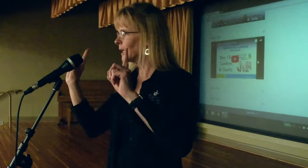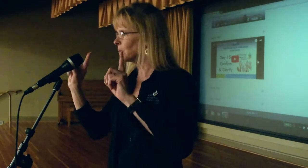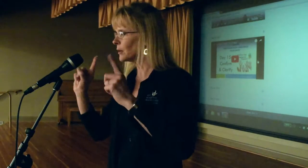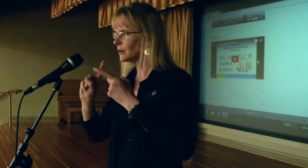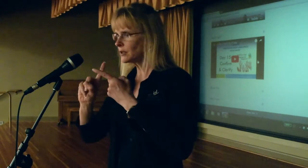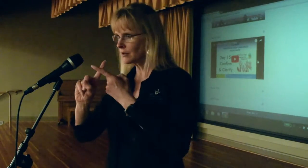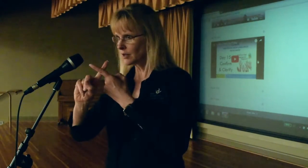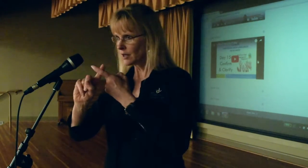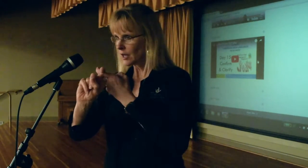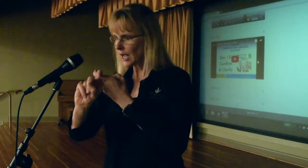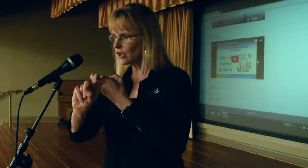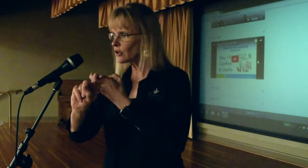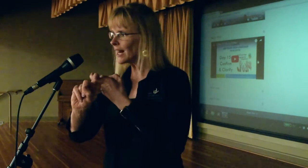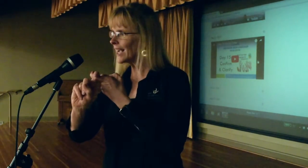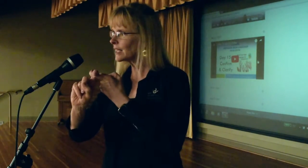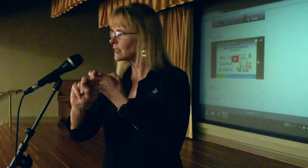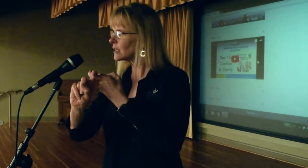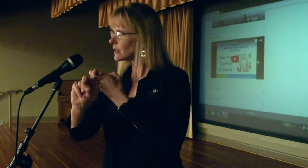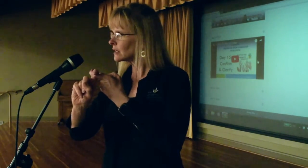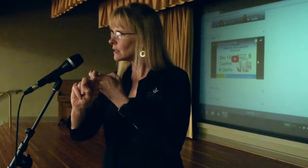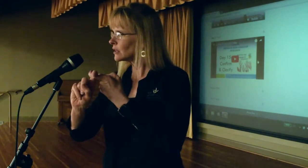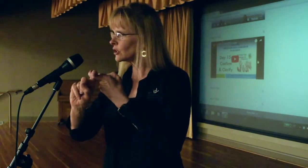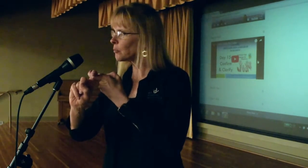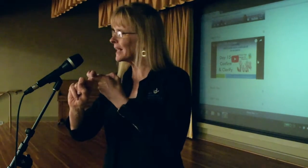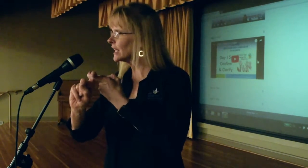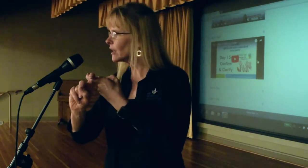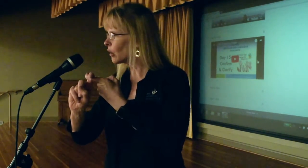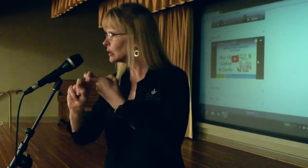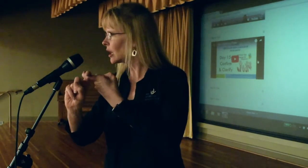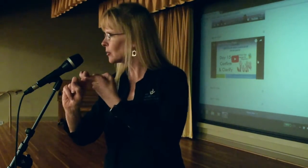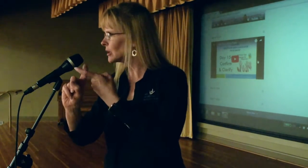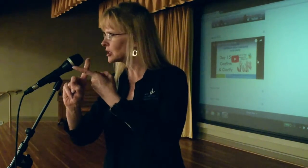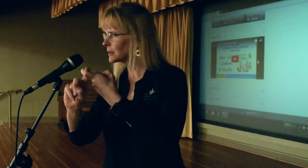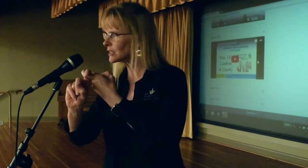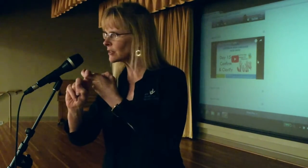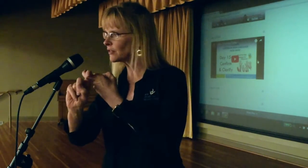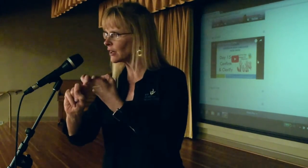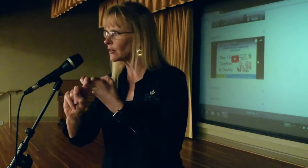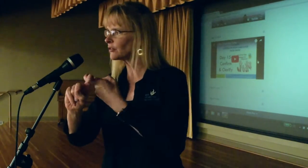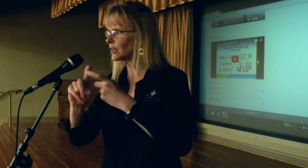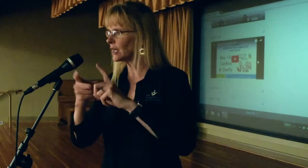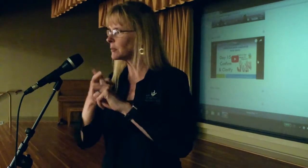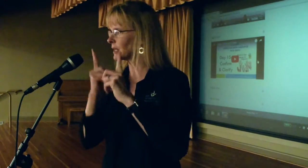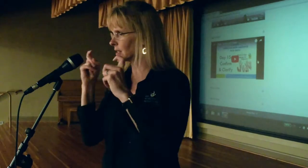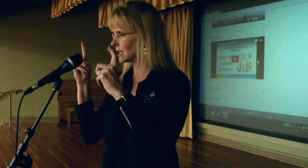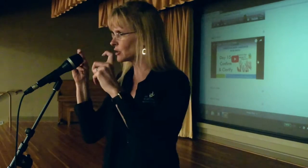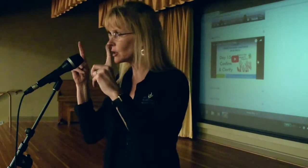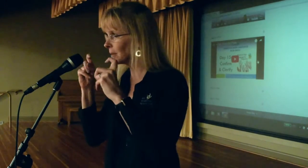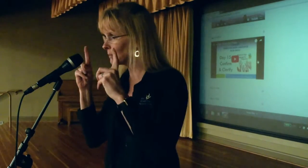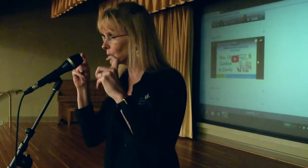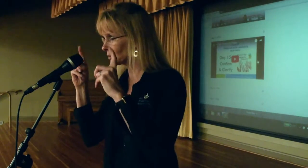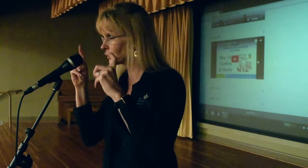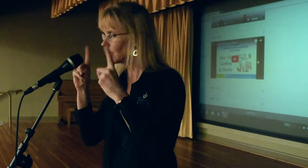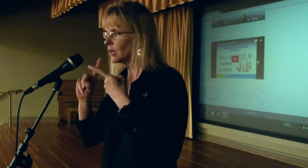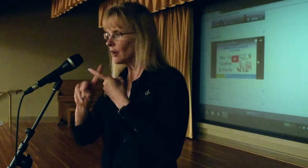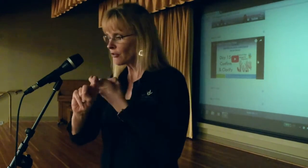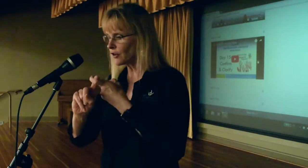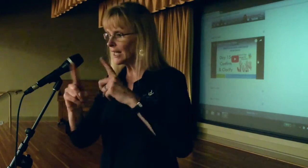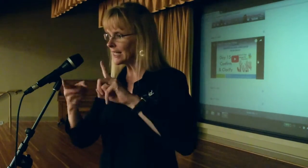people, and you're like, you know, pinky holding almost, but it's a finger, friend, because these are the people's.